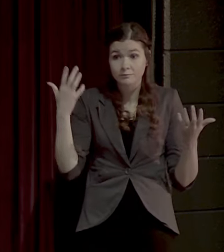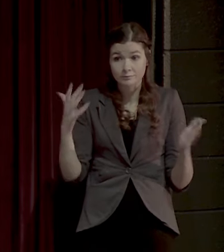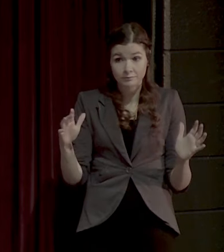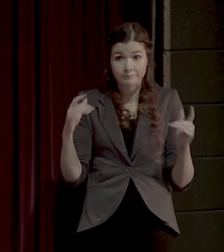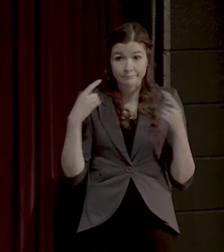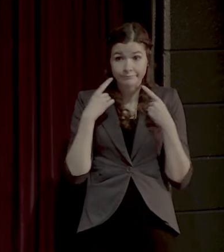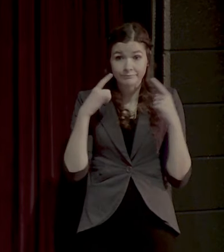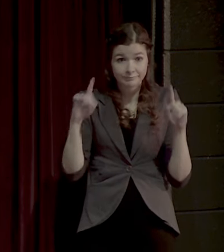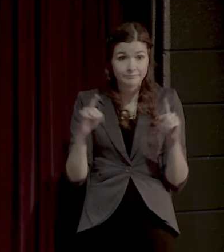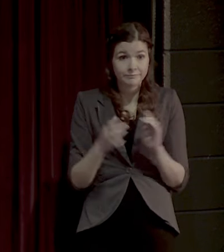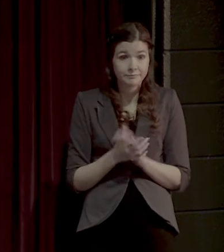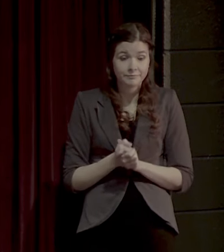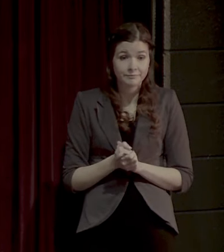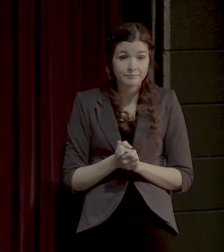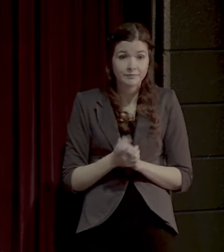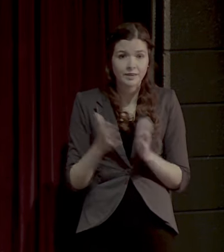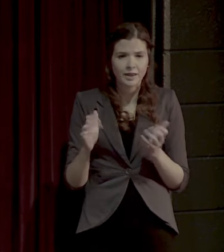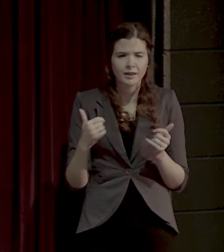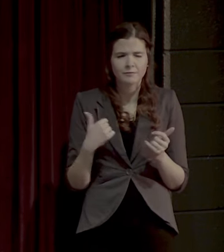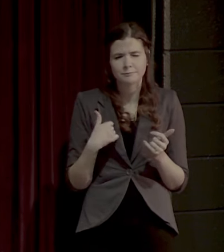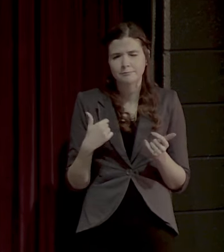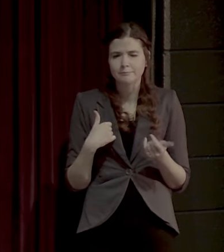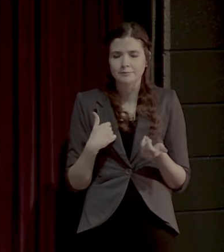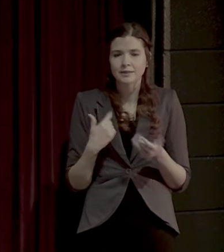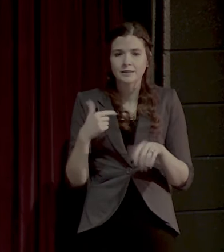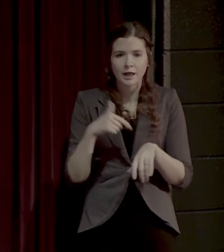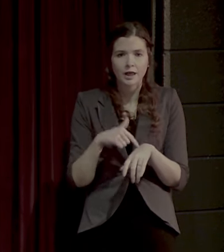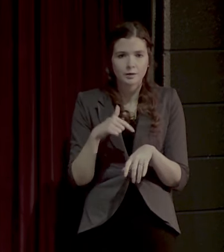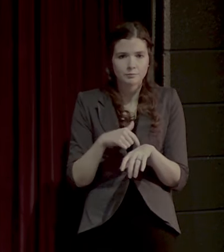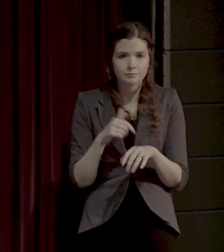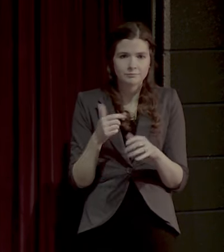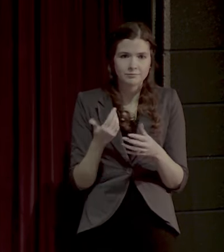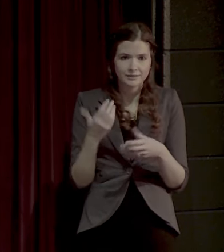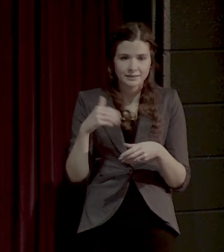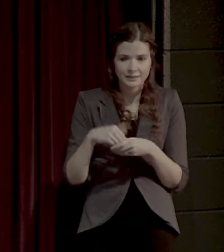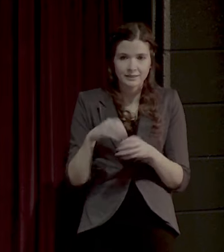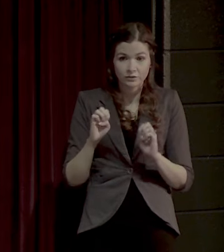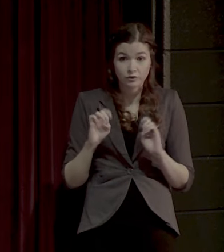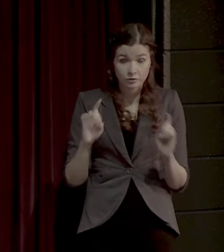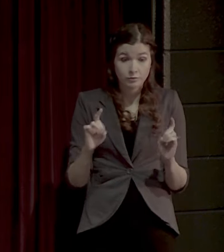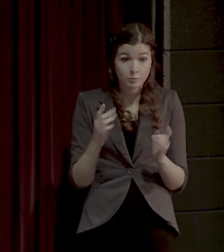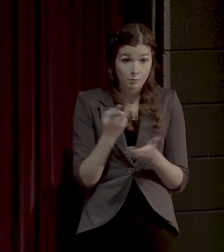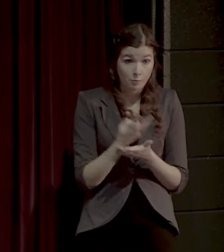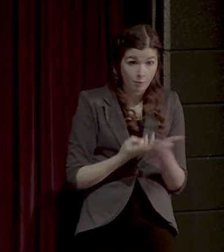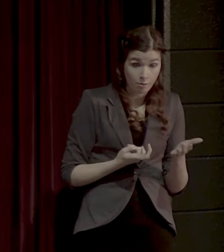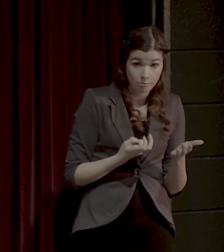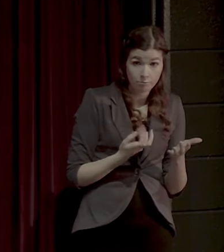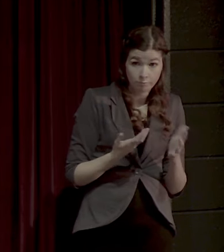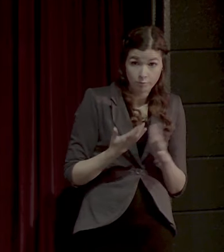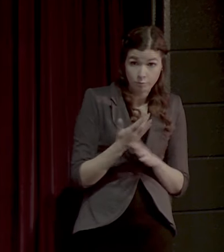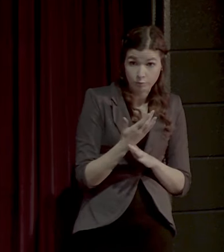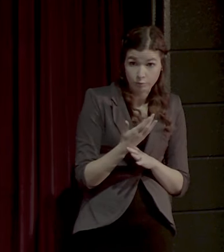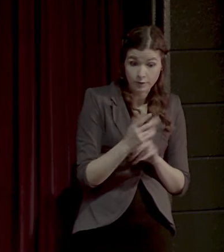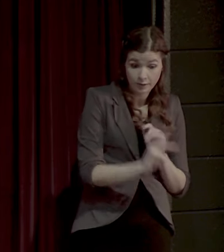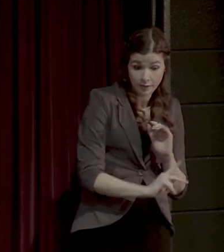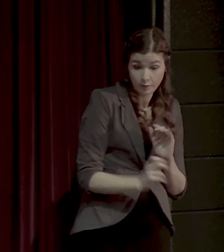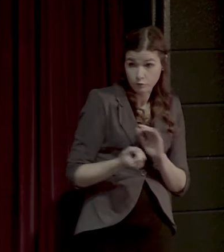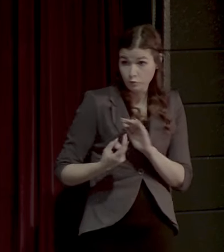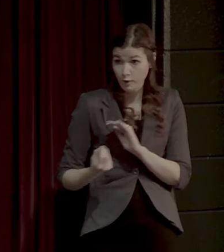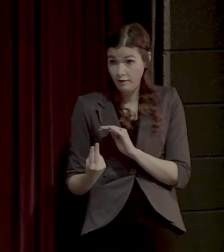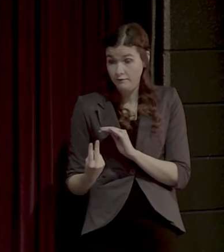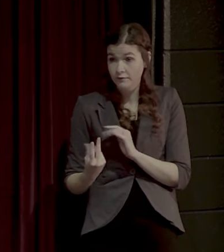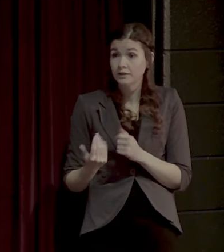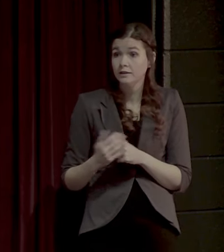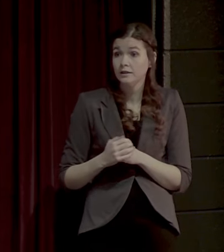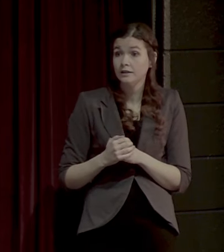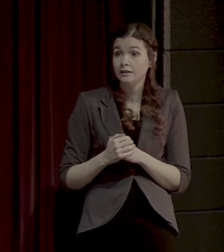accomplishments. I've spent my fair share of time within education, both throughout our wonderful K-12 system